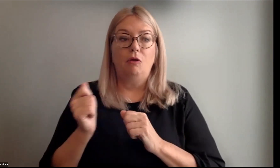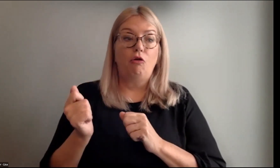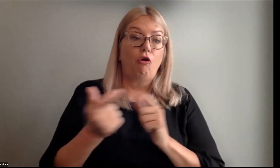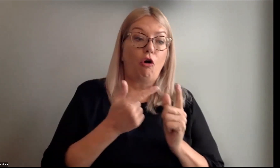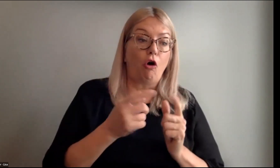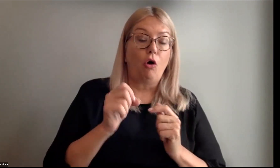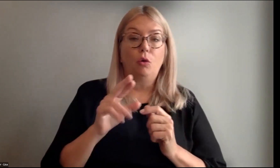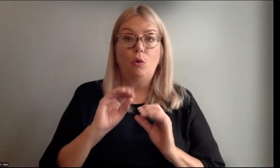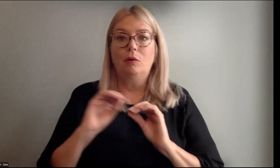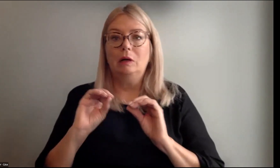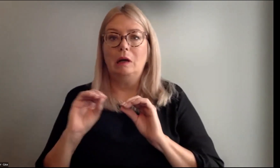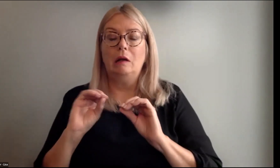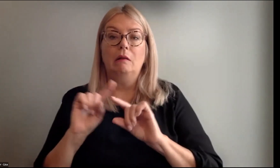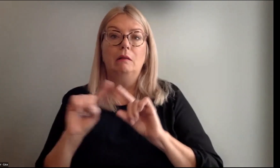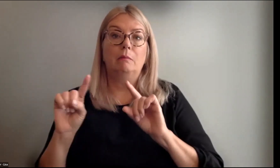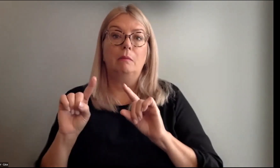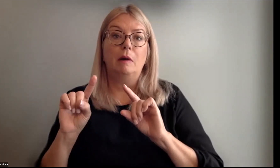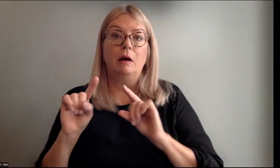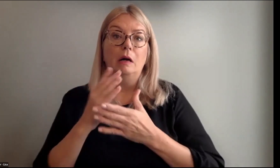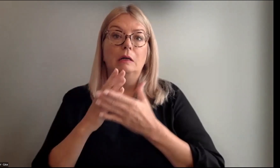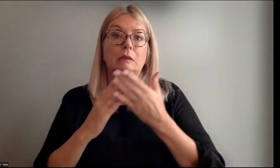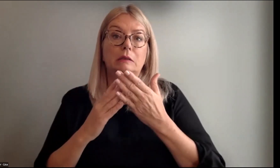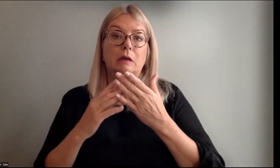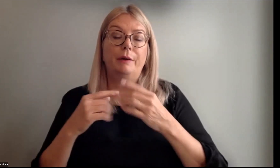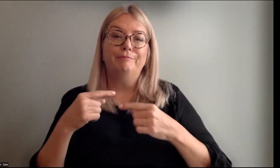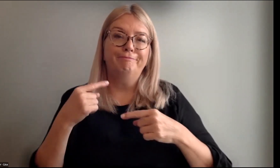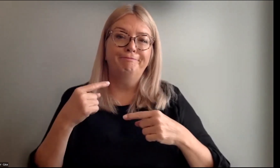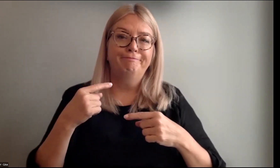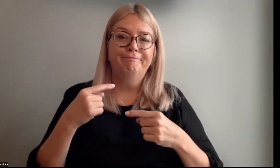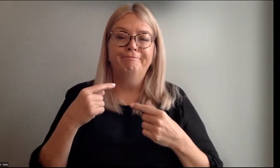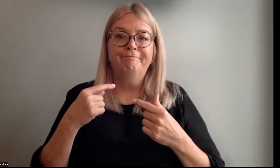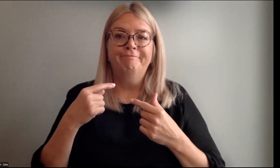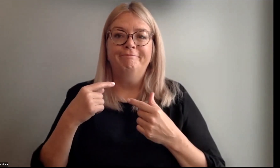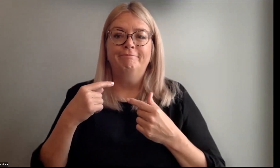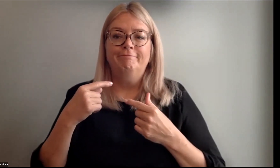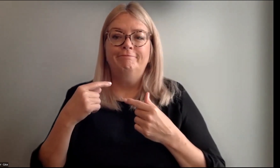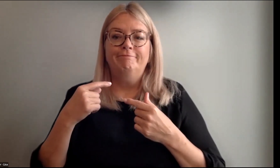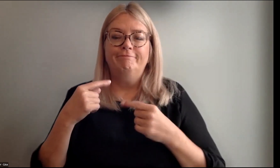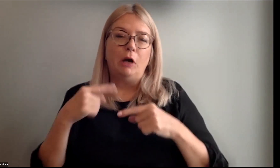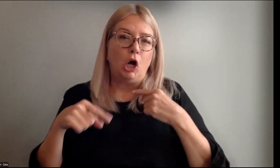But I think there is some argument to be made that there are